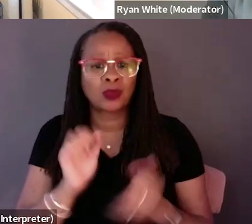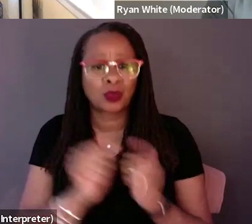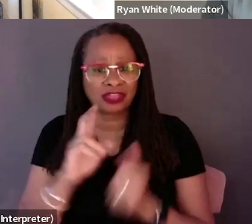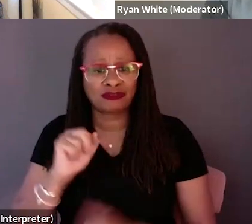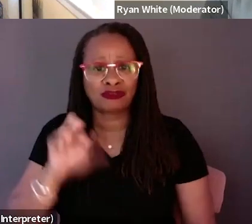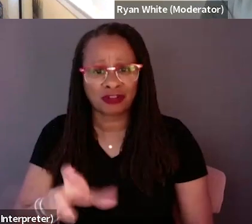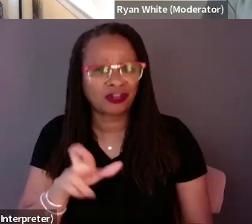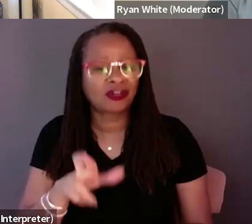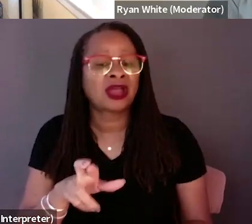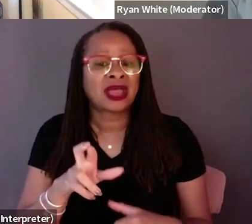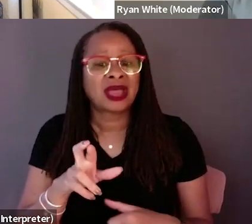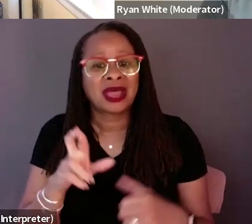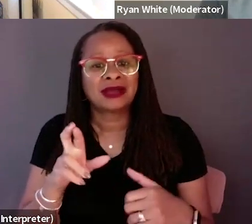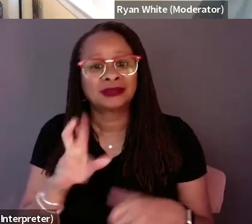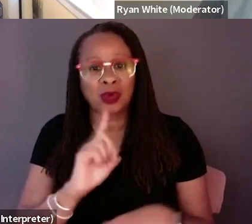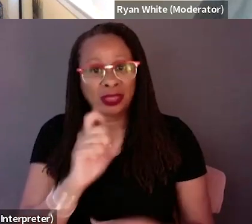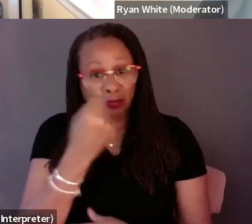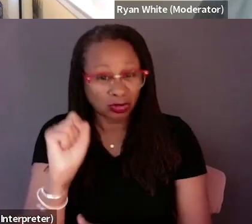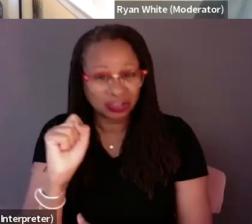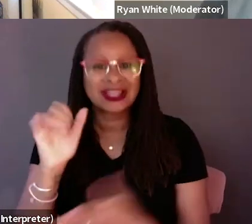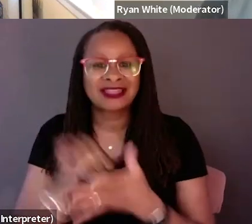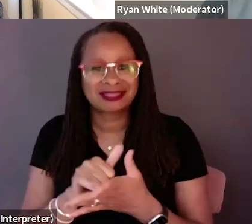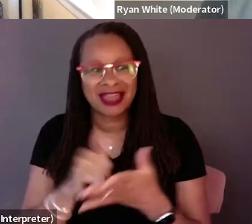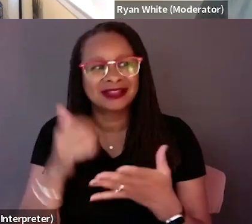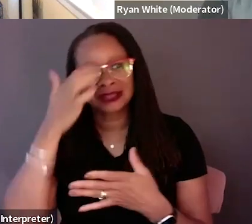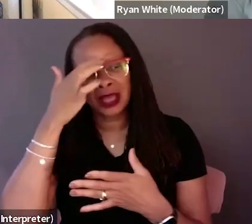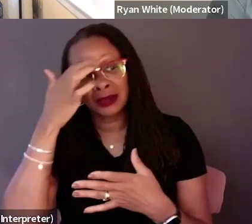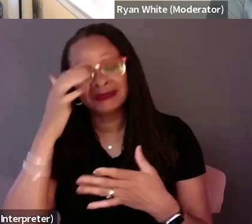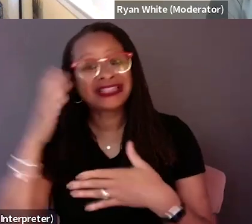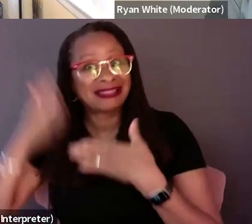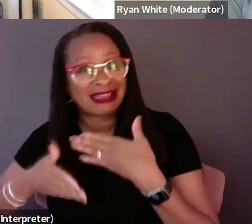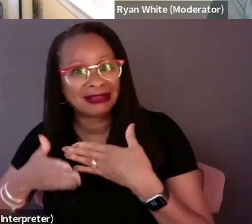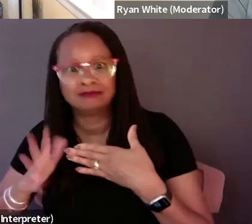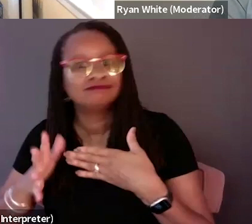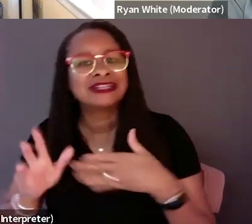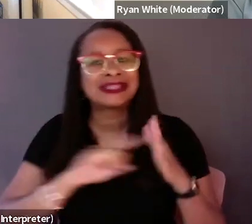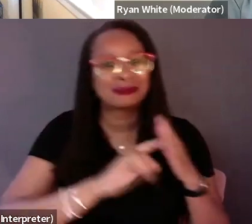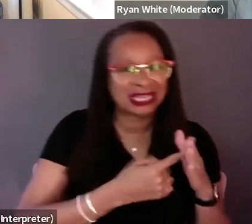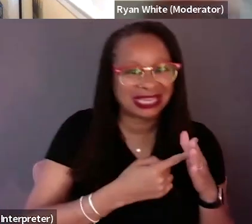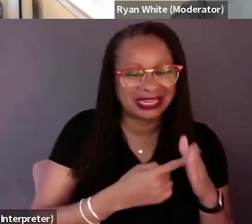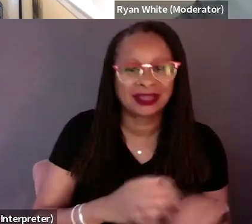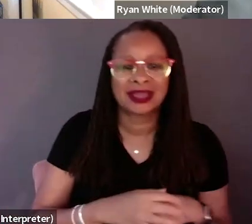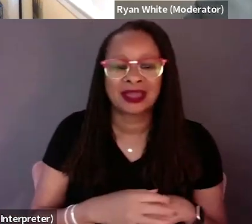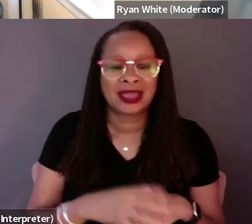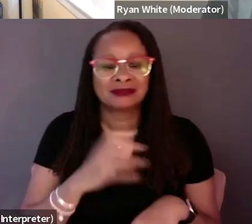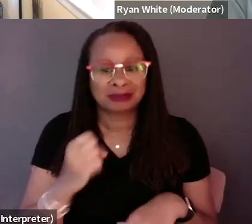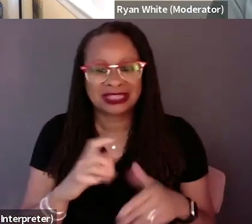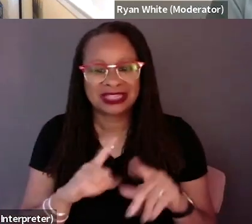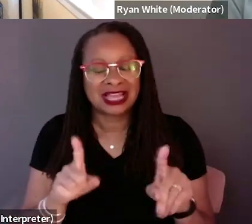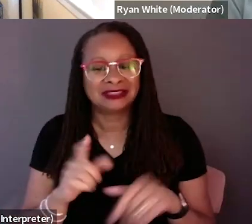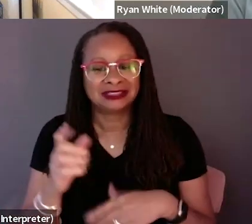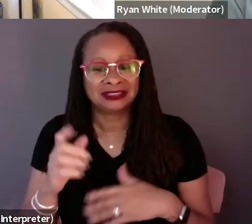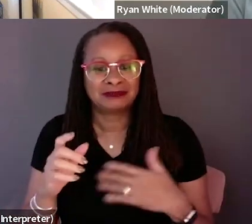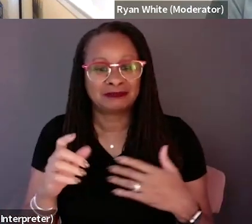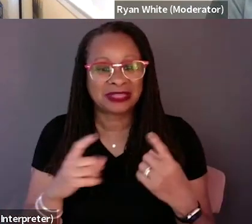of filming. It's not the end of your filming. I feel like that often happens for us. You have the illusion that that's years into filming, but